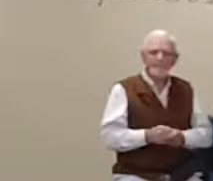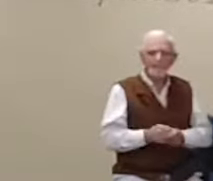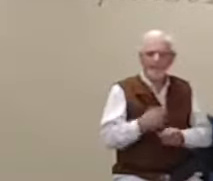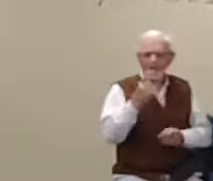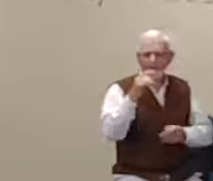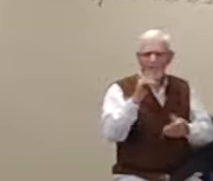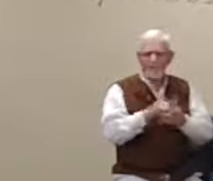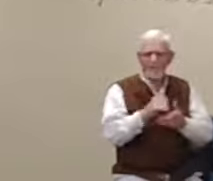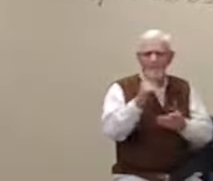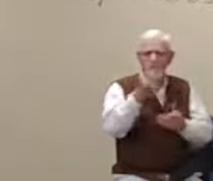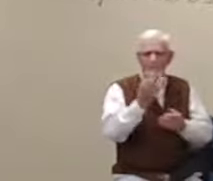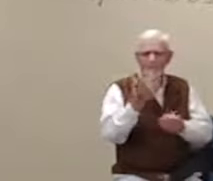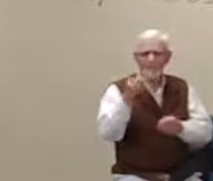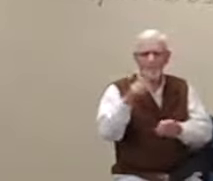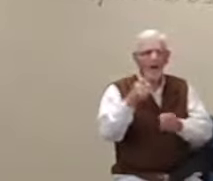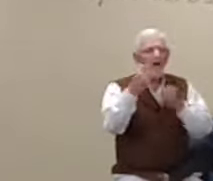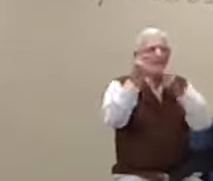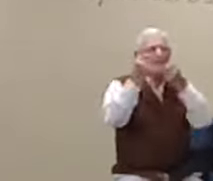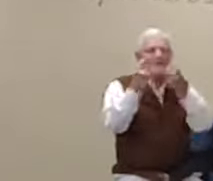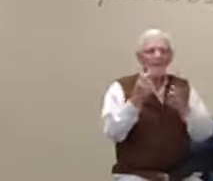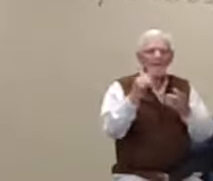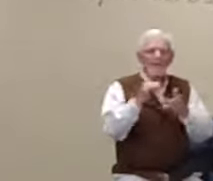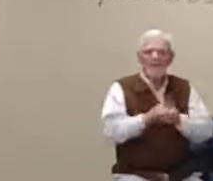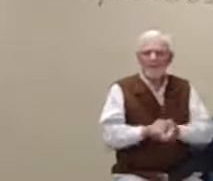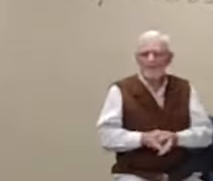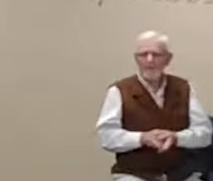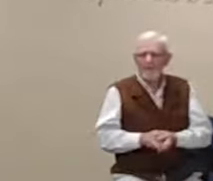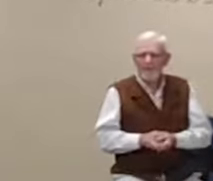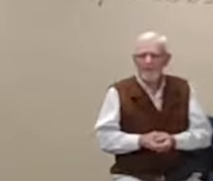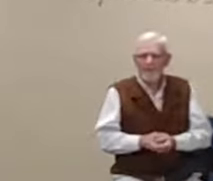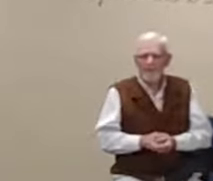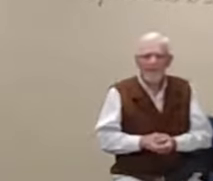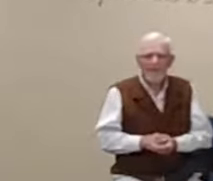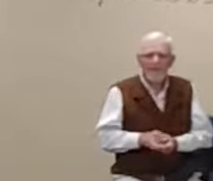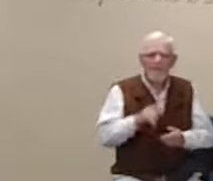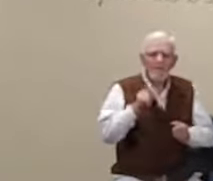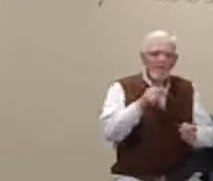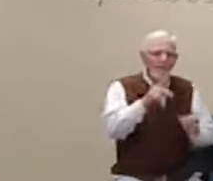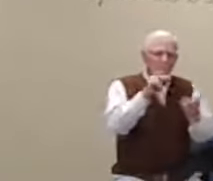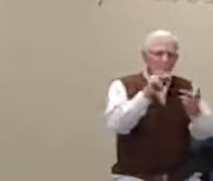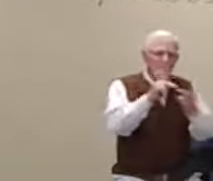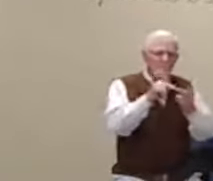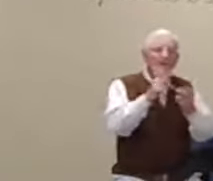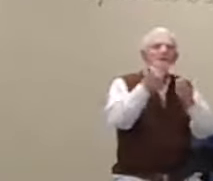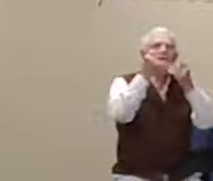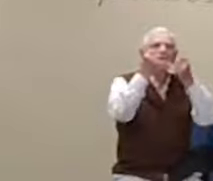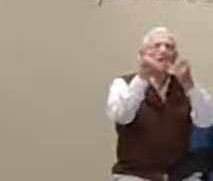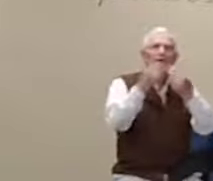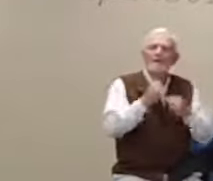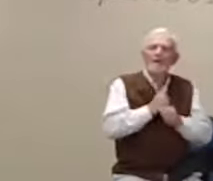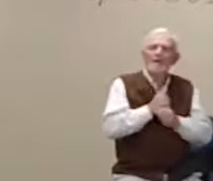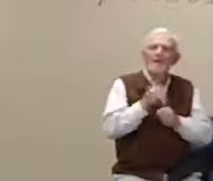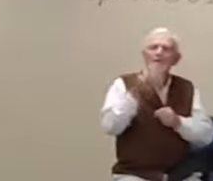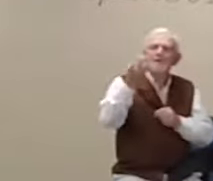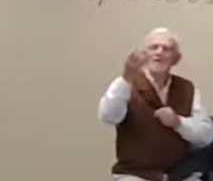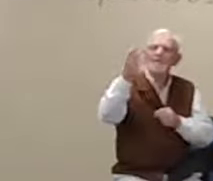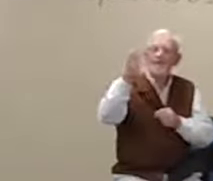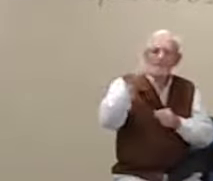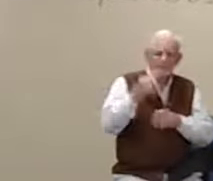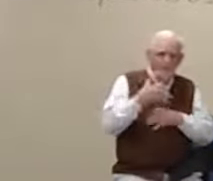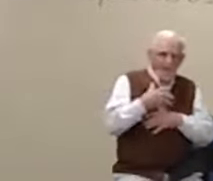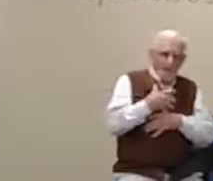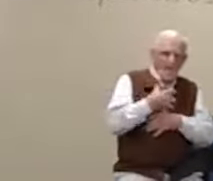think the first thing that we have to understand is you have to have a proper understanding of the love of God. You have to have the fear of